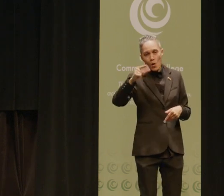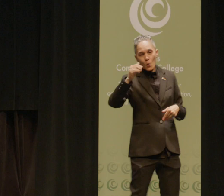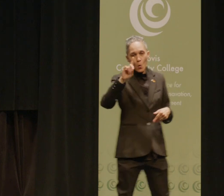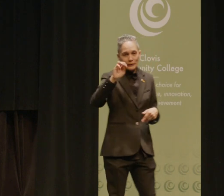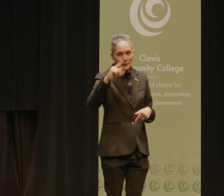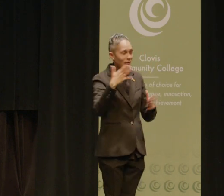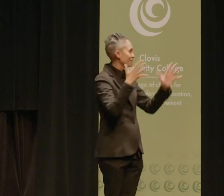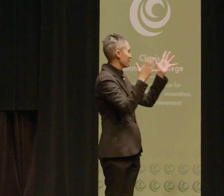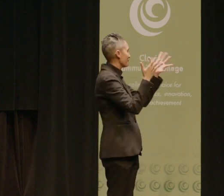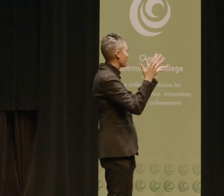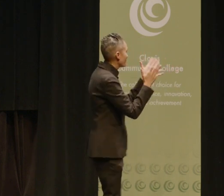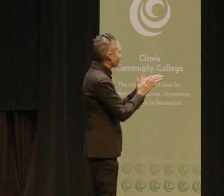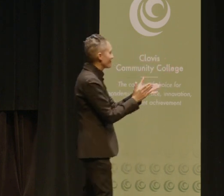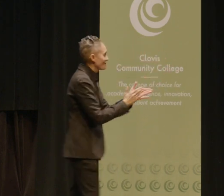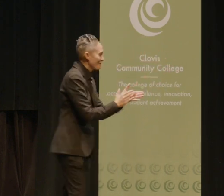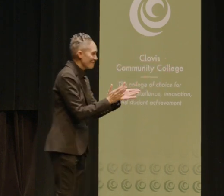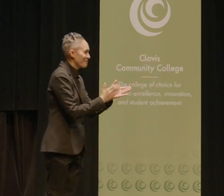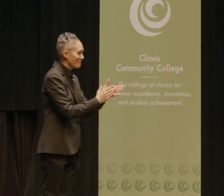Goldsmith.